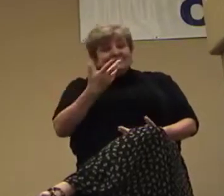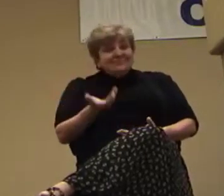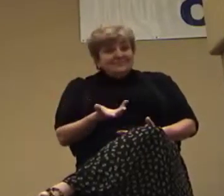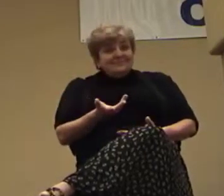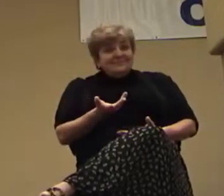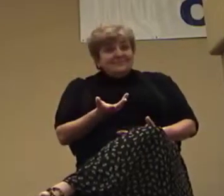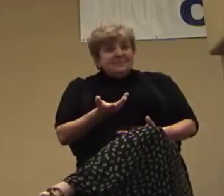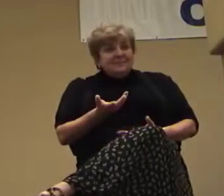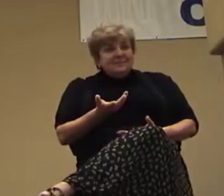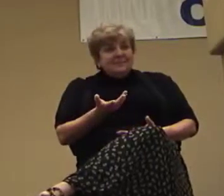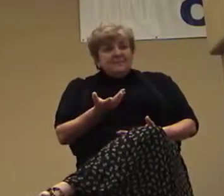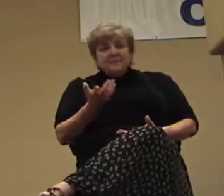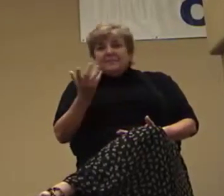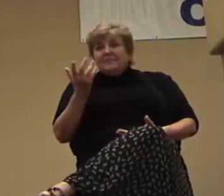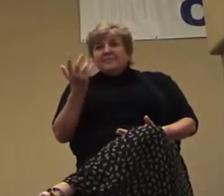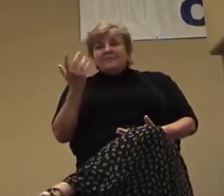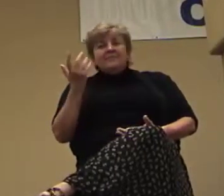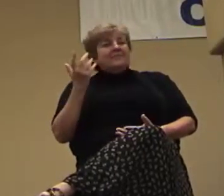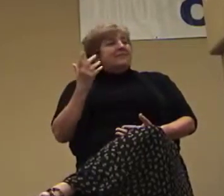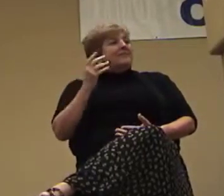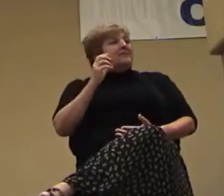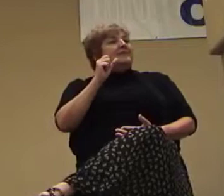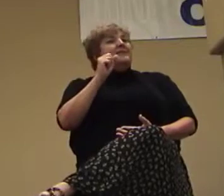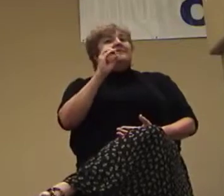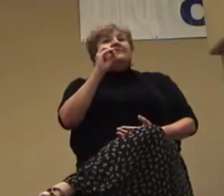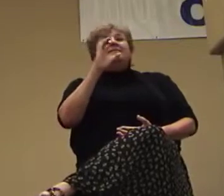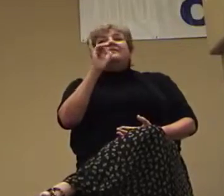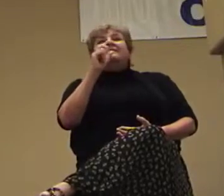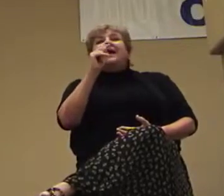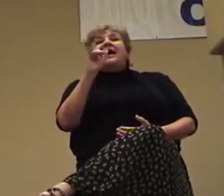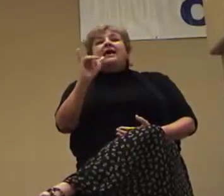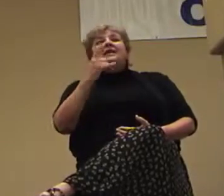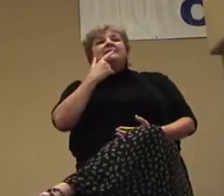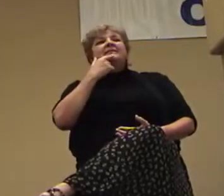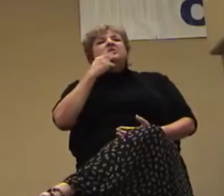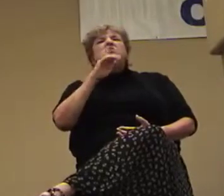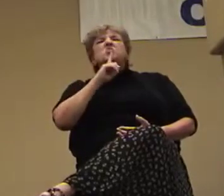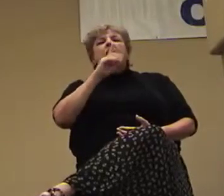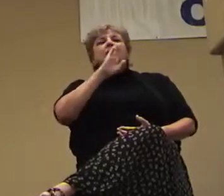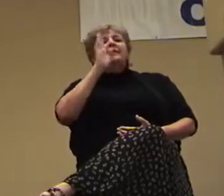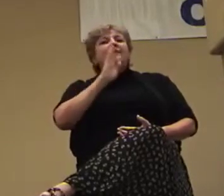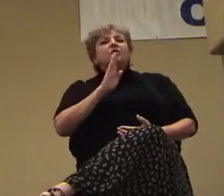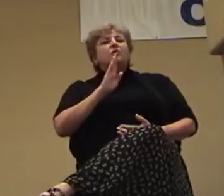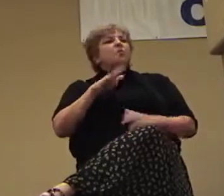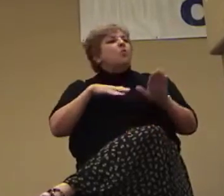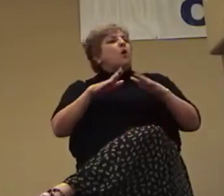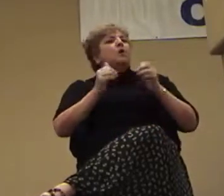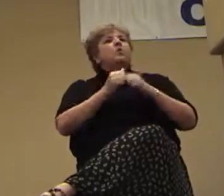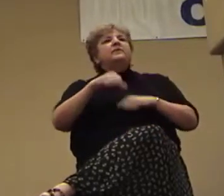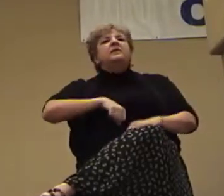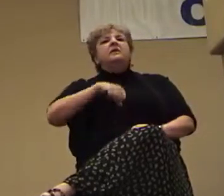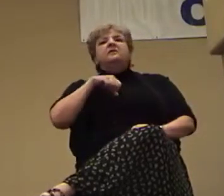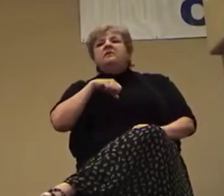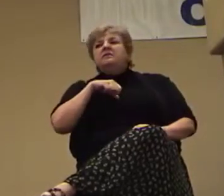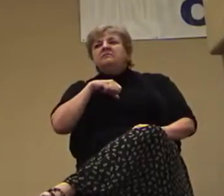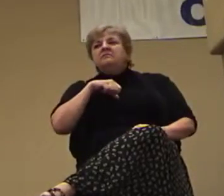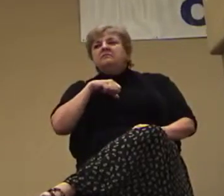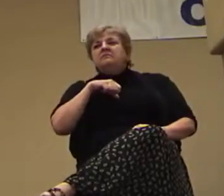will never walk a free man or a free woman. You will never live in dignity. You will never have the integrity. Yet we put